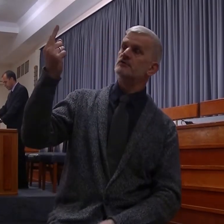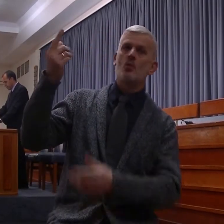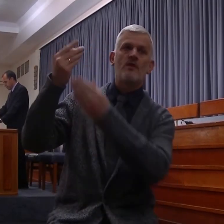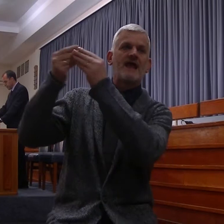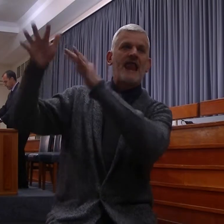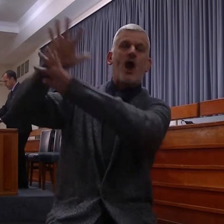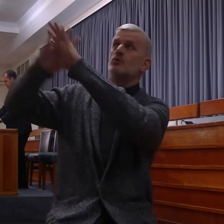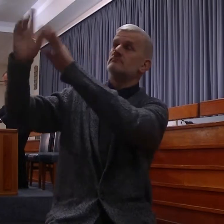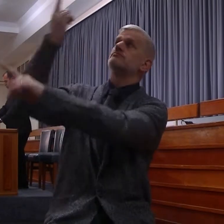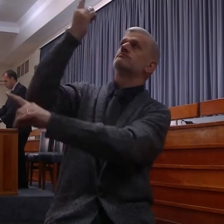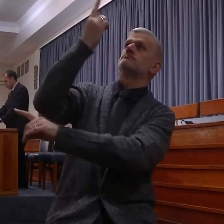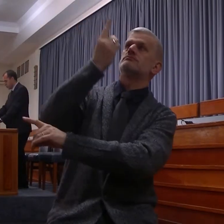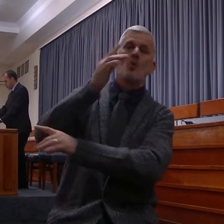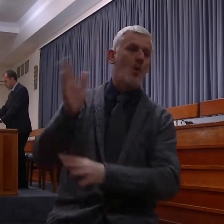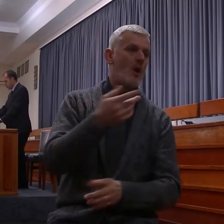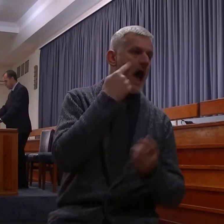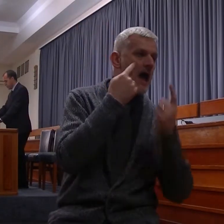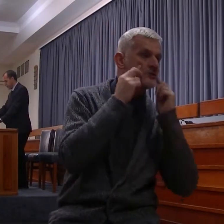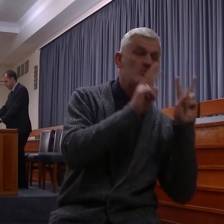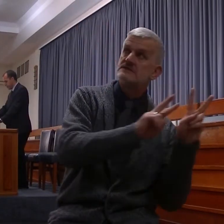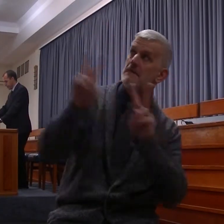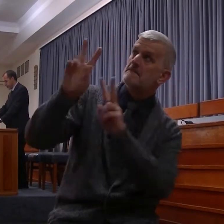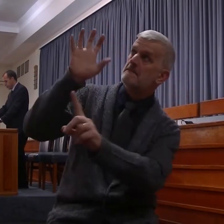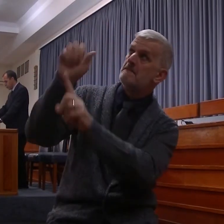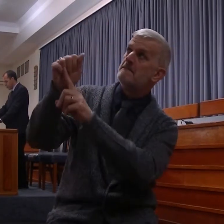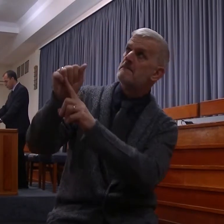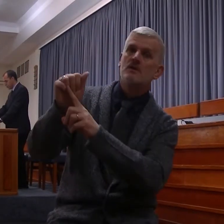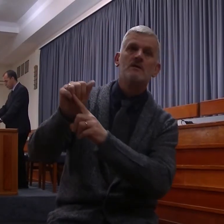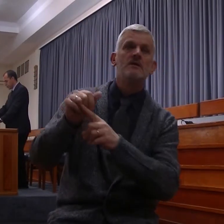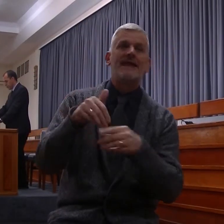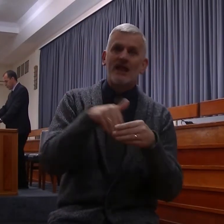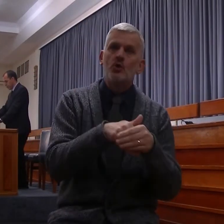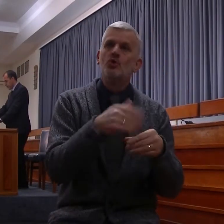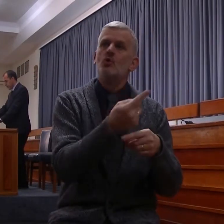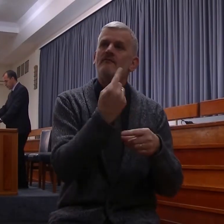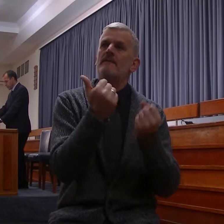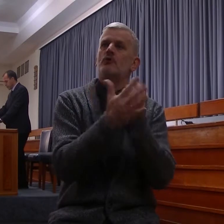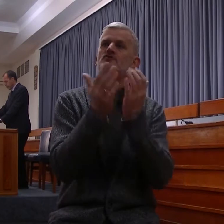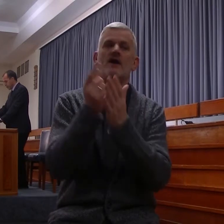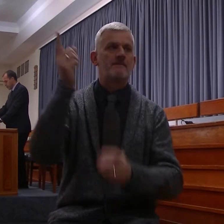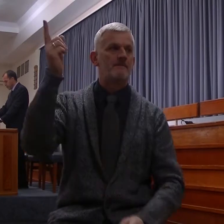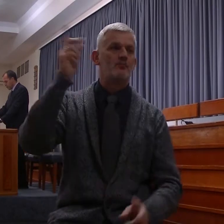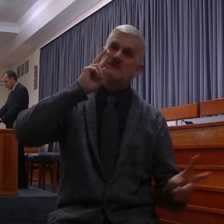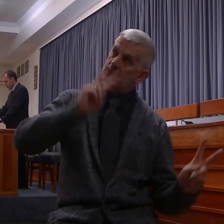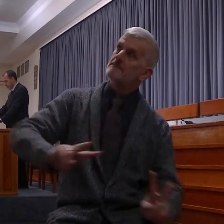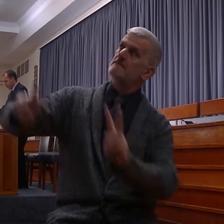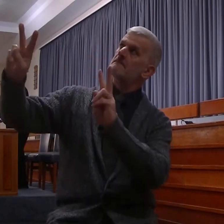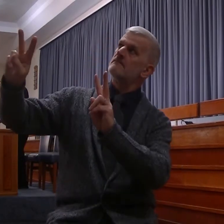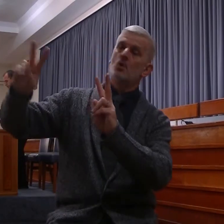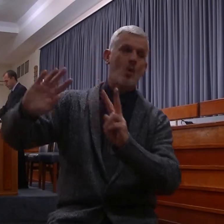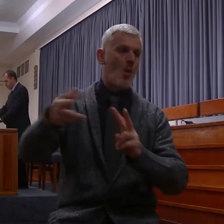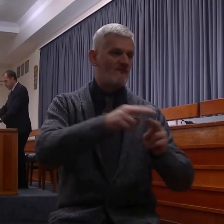see him, and they also which cursed him, and all kindreds of the earth shall wail because of